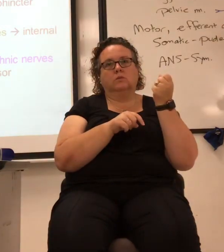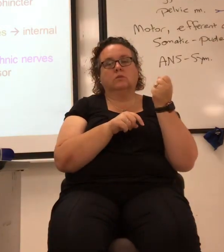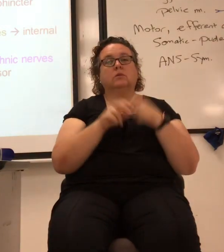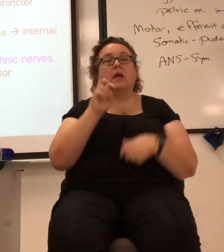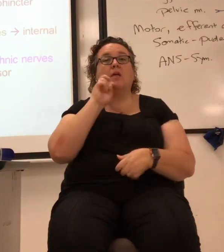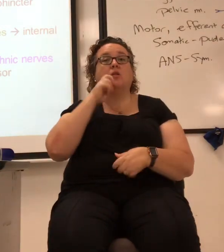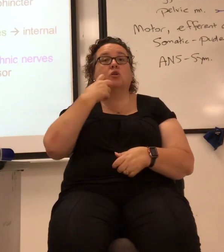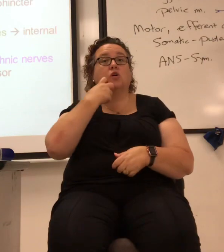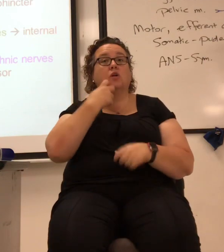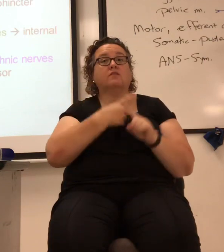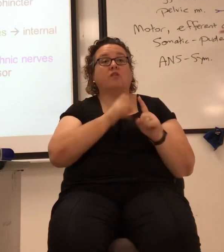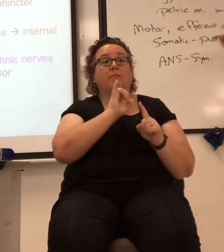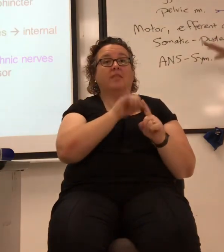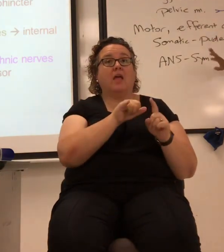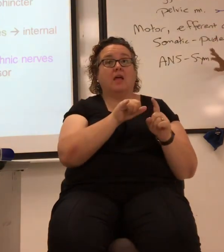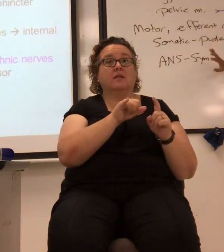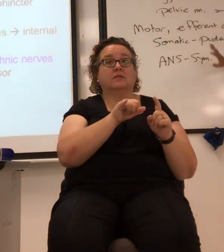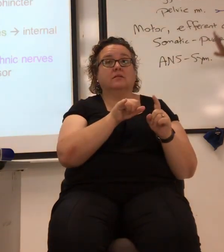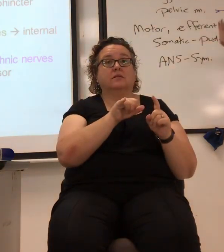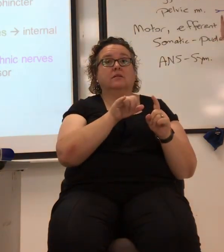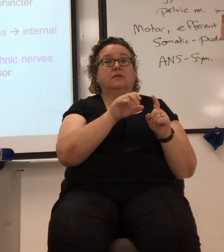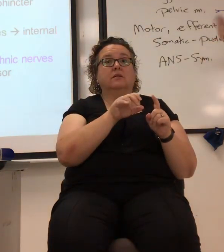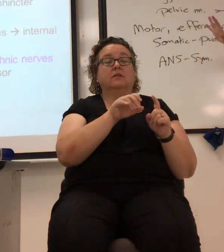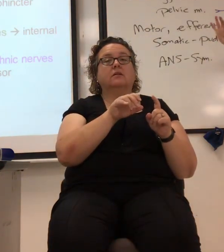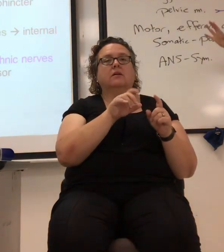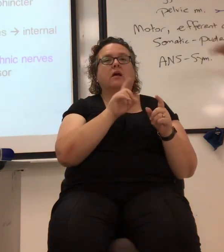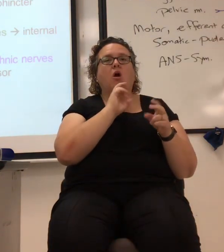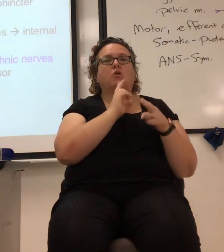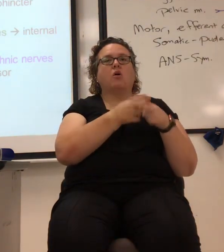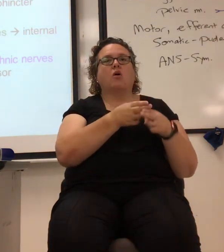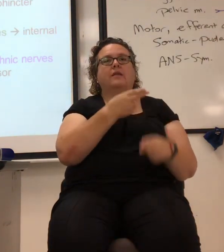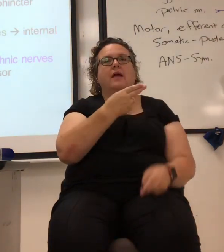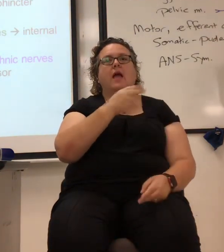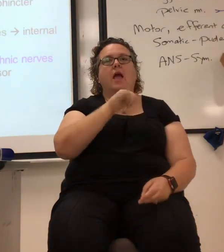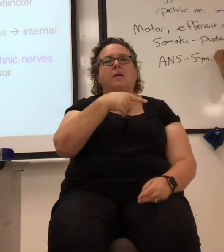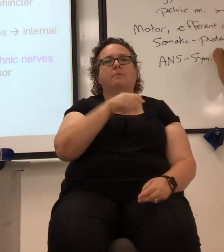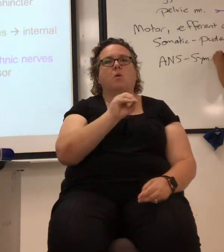The other efferent division is for the autonomic nervous system.